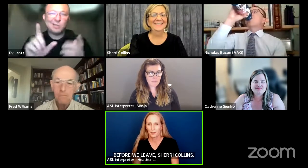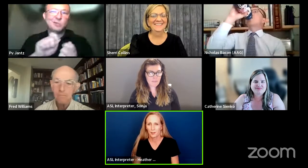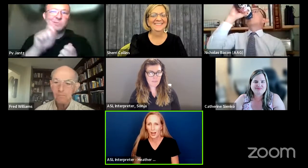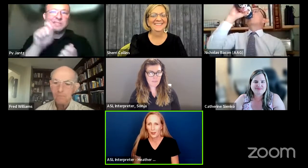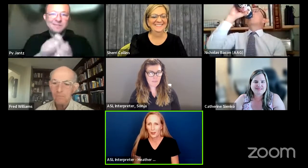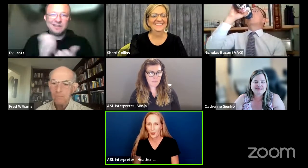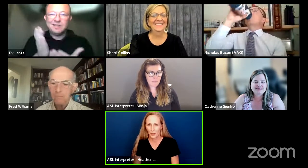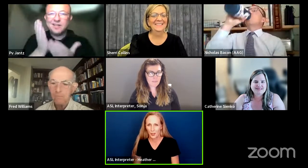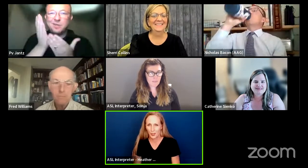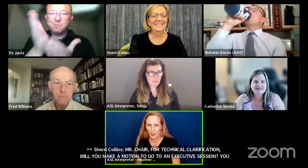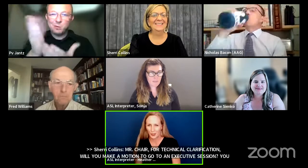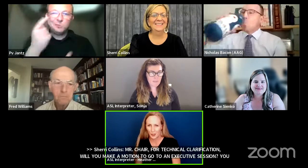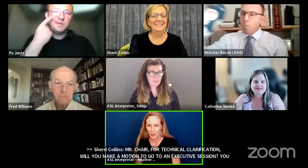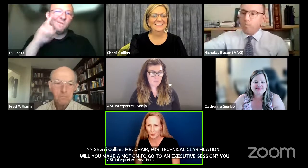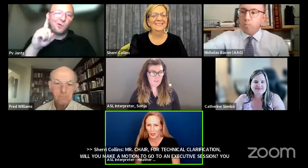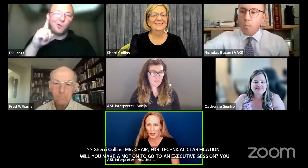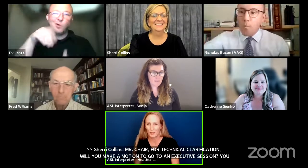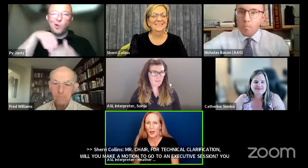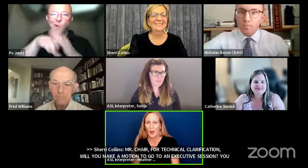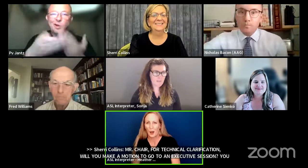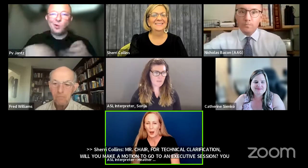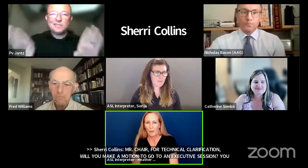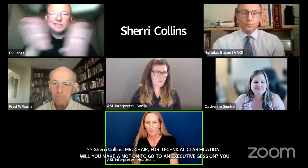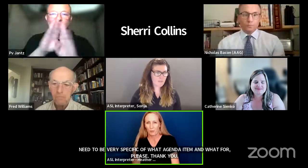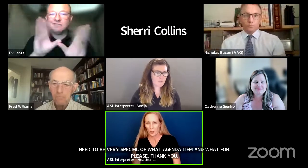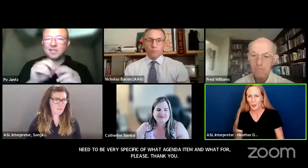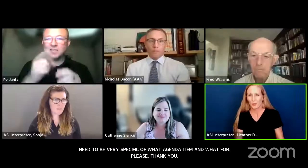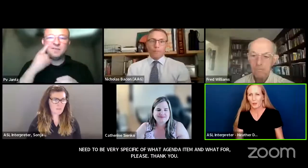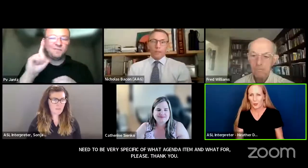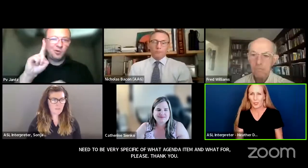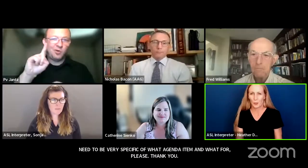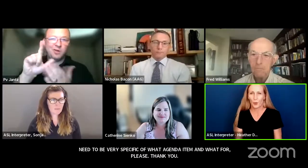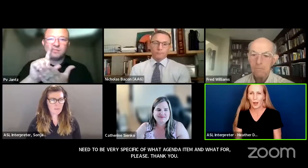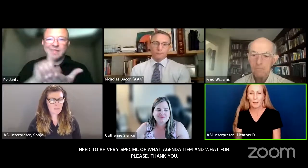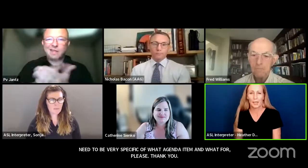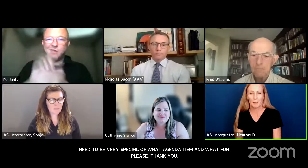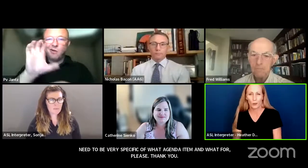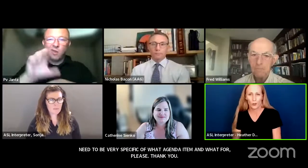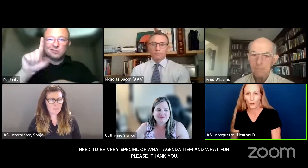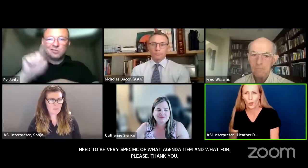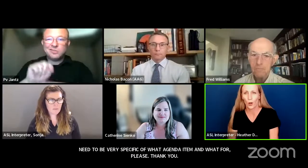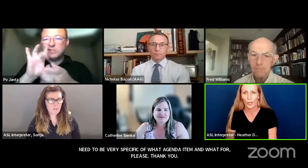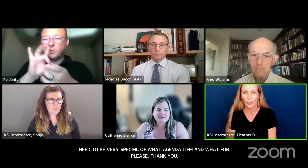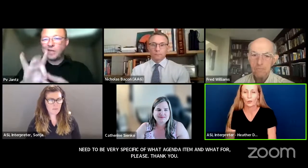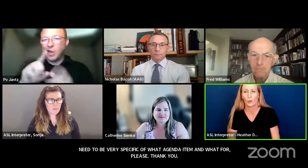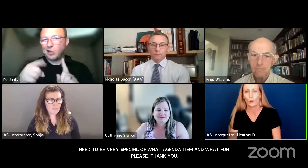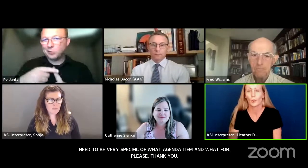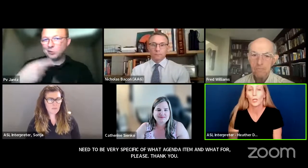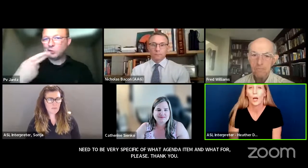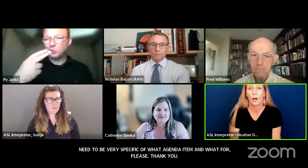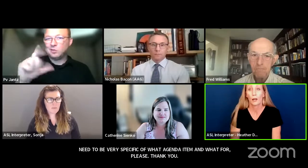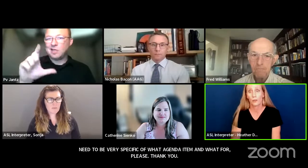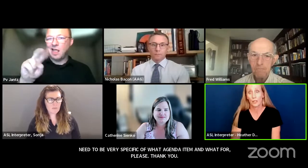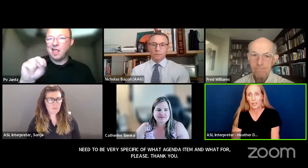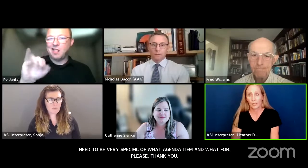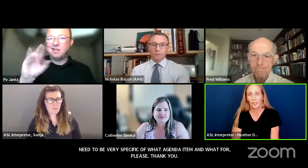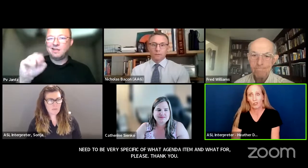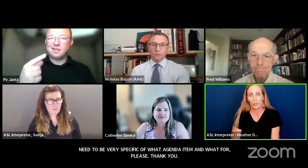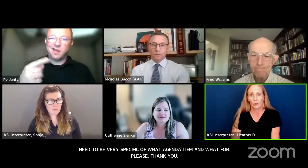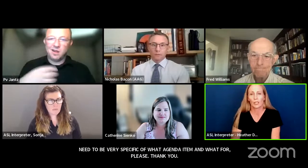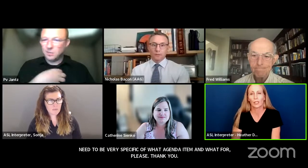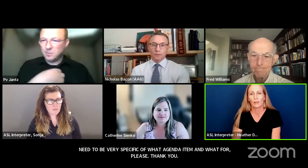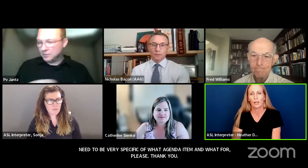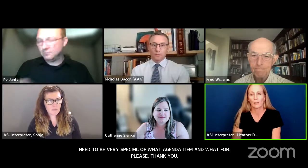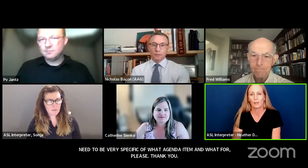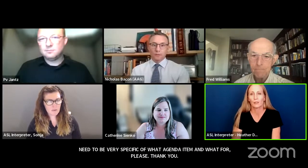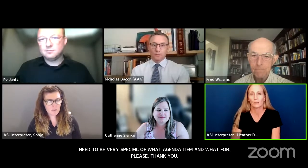apologies. I thought that was clear and specific enough. The reason why I'm making a motion to go into the executive